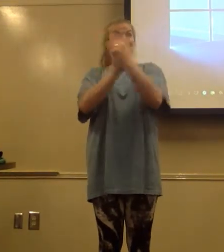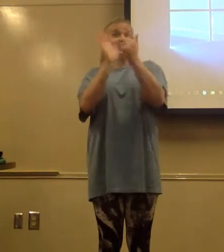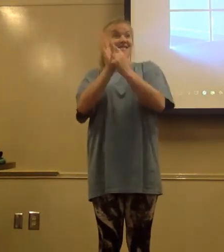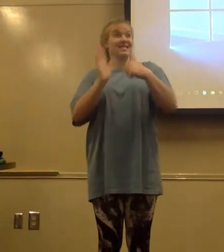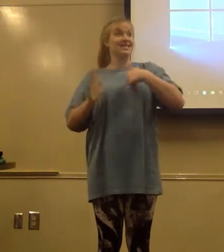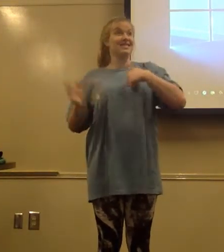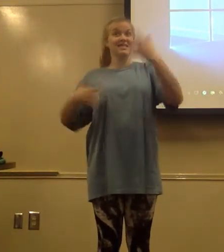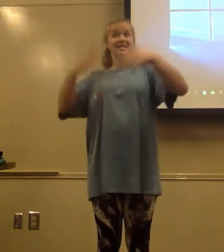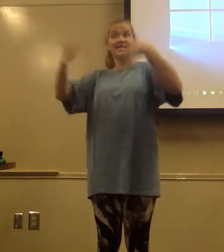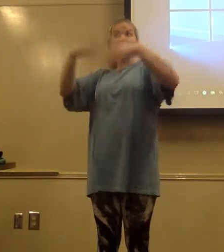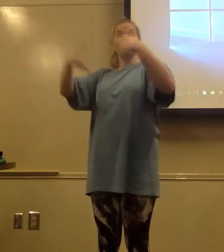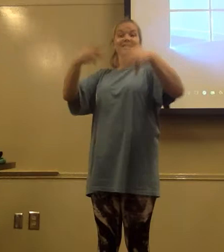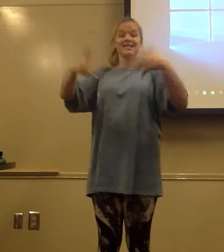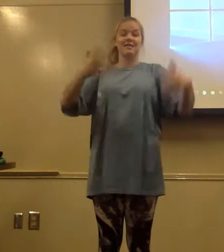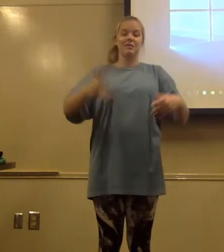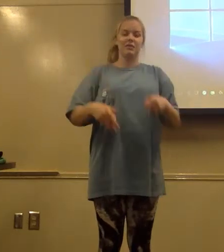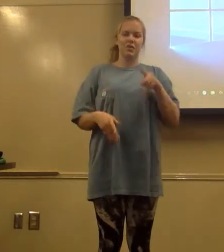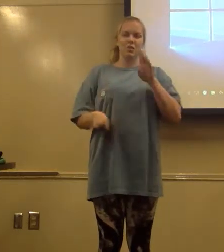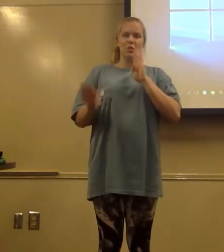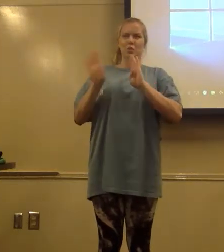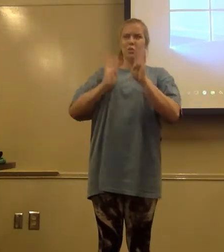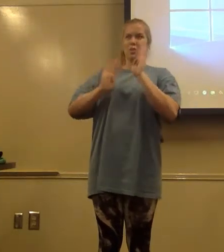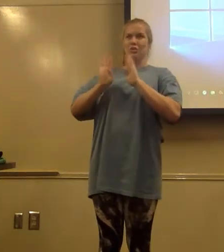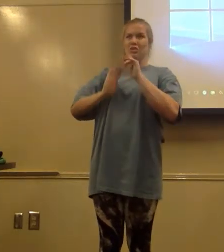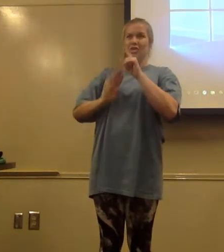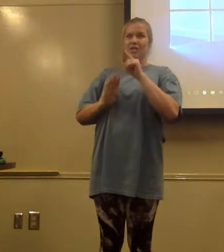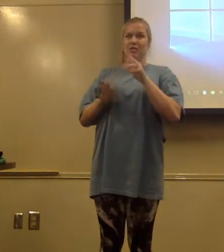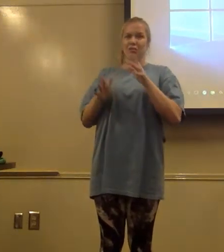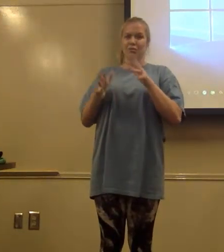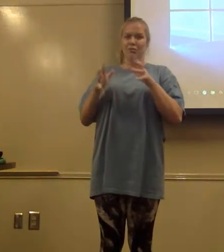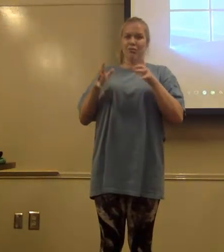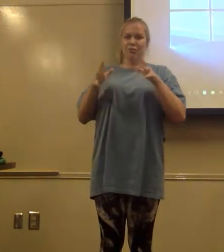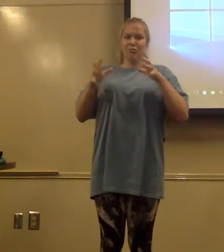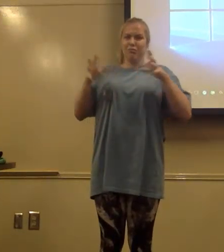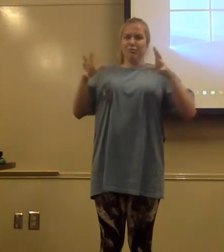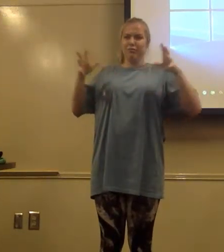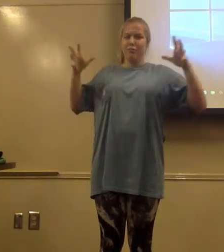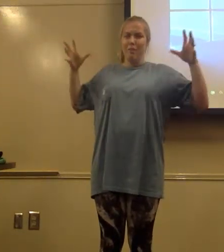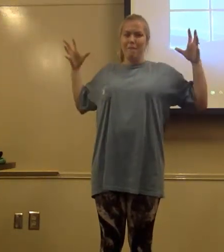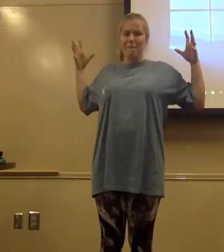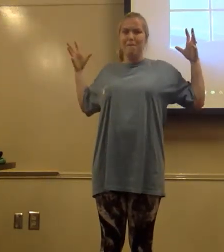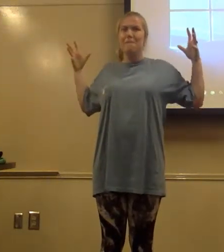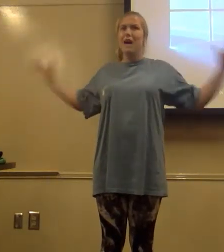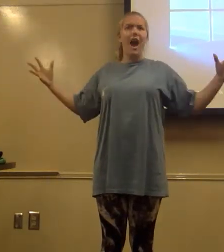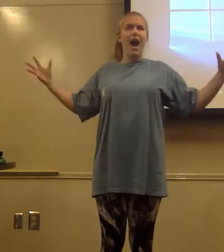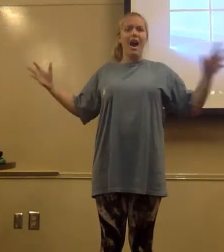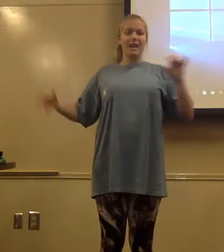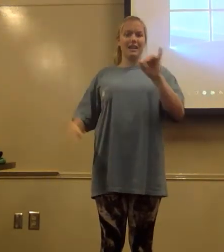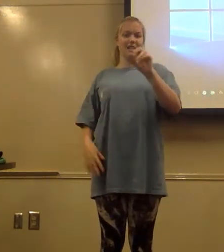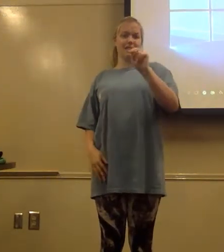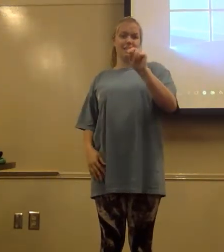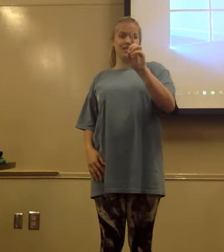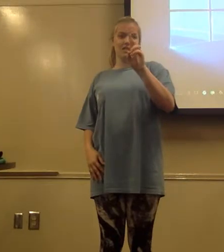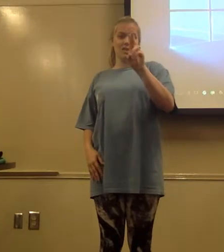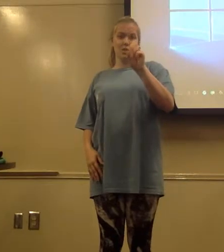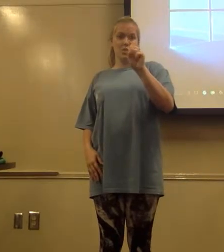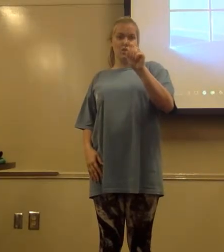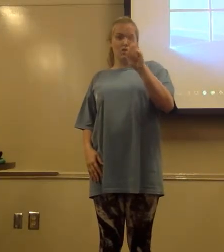with an industry that's bigger than oil. There's been wars over oil. How much resistance can we expect from the meat and dairy industries in the